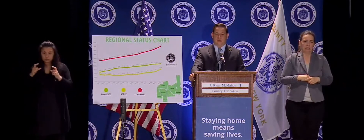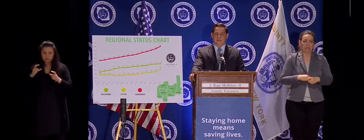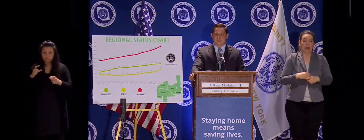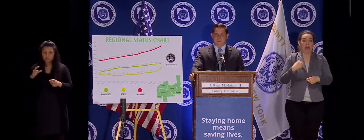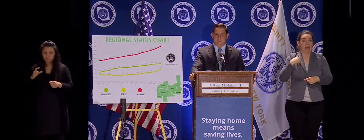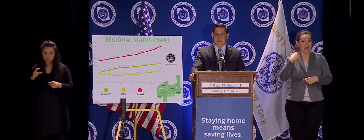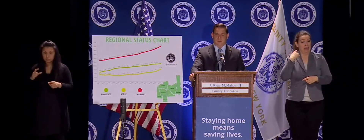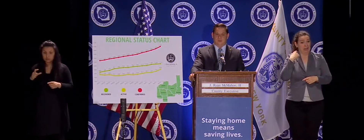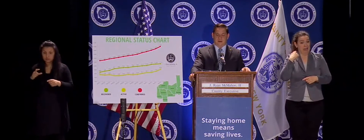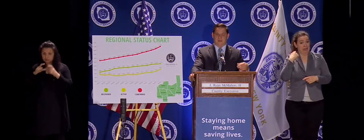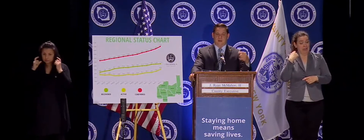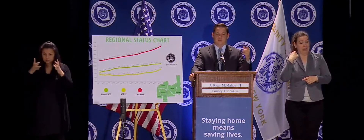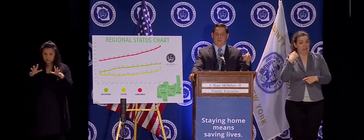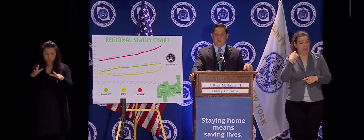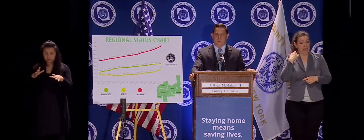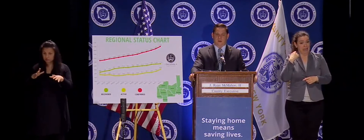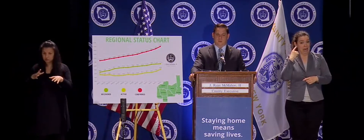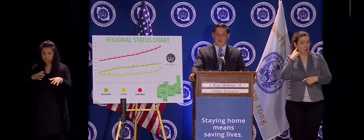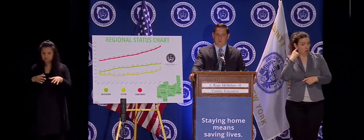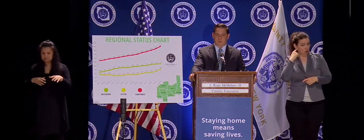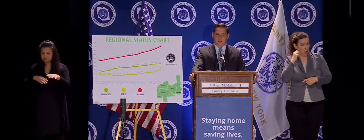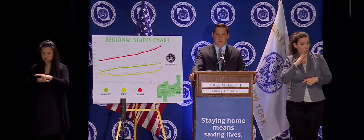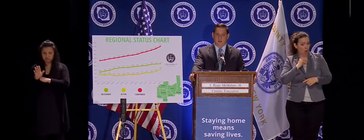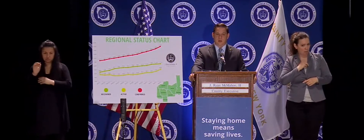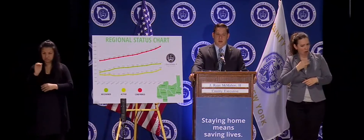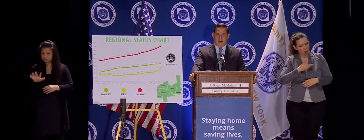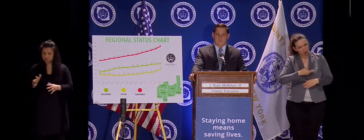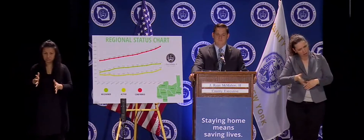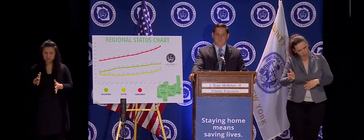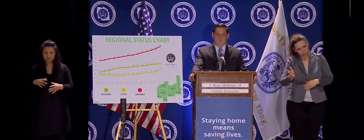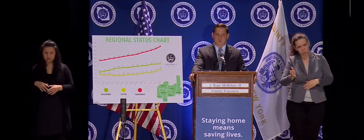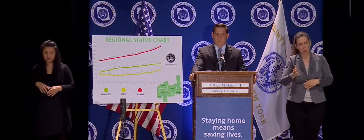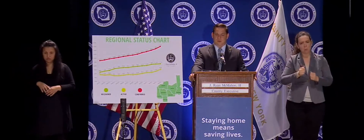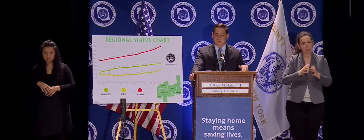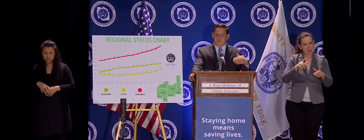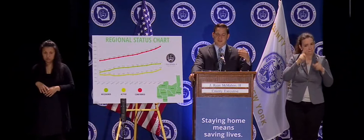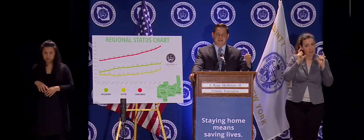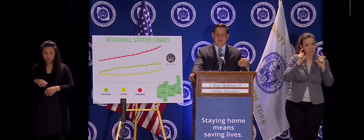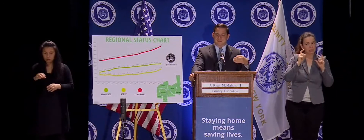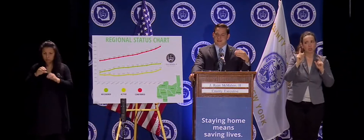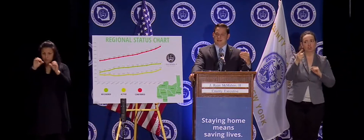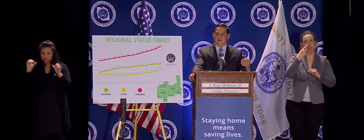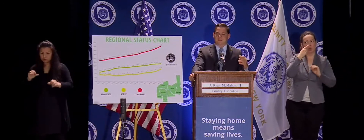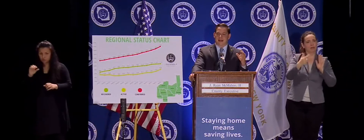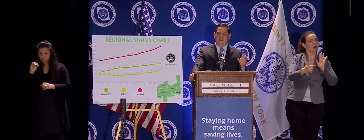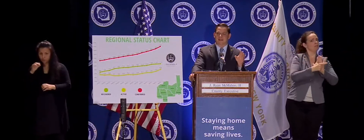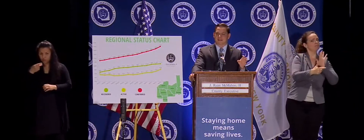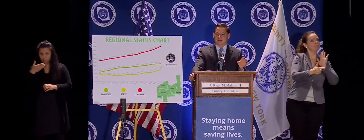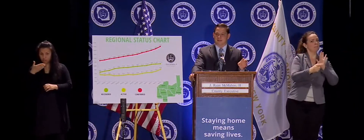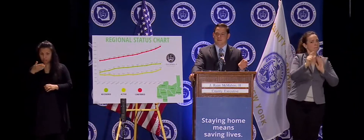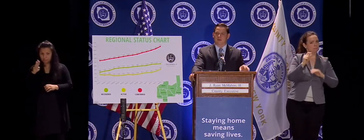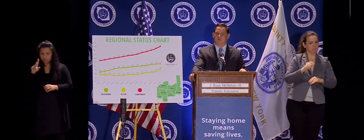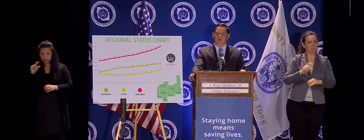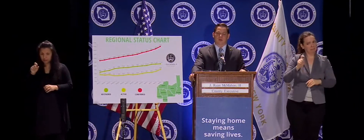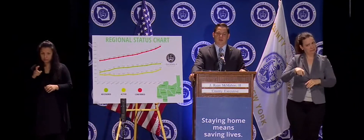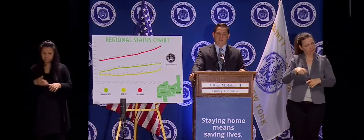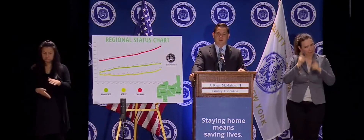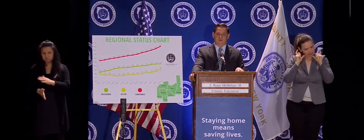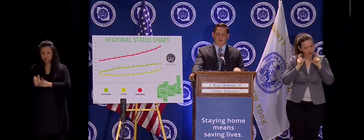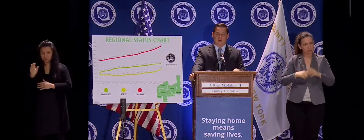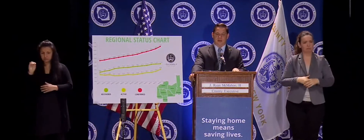few cases that we've had to tell the public about the past week. But these are things that it's just common sense. Even if